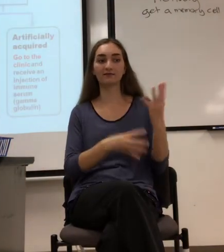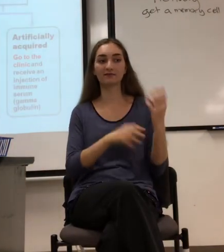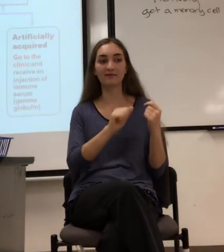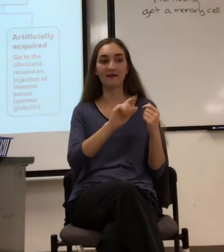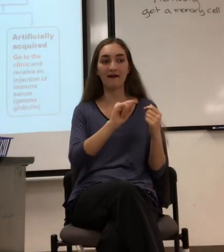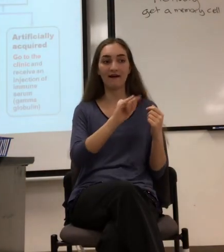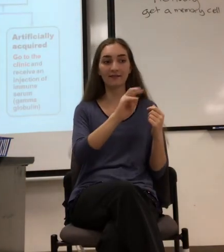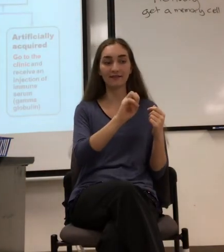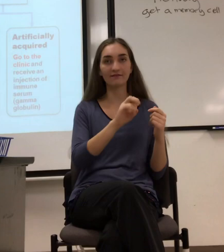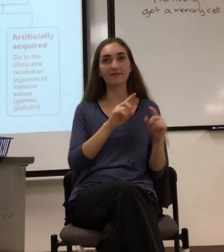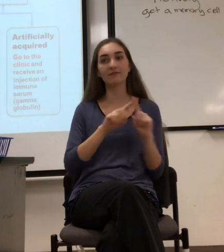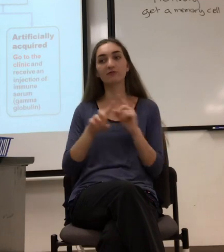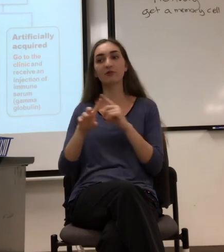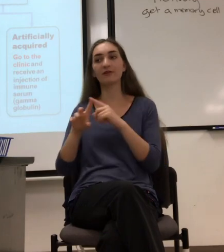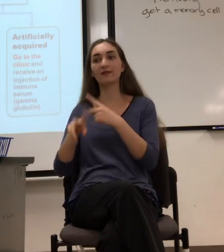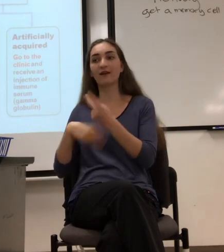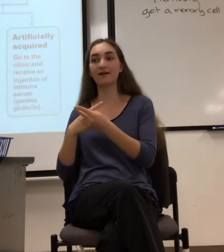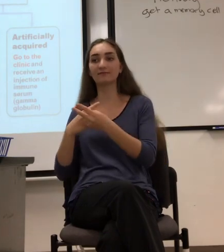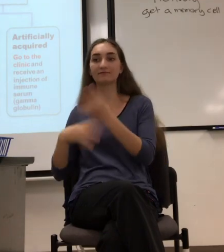The slide here.